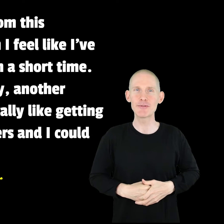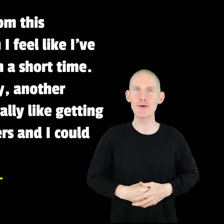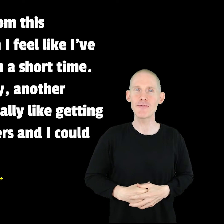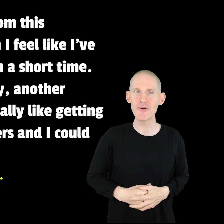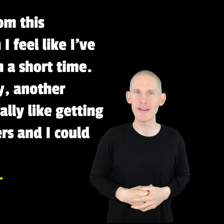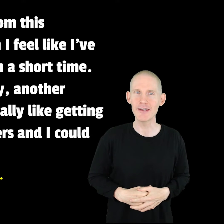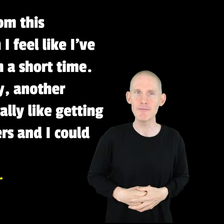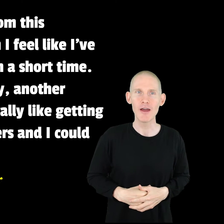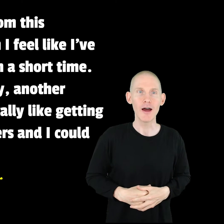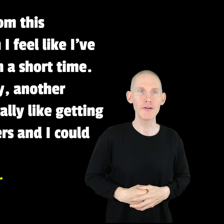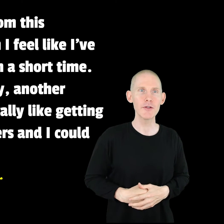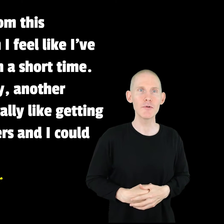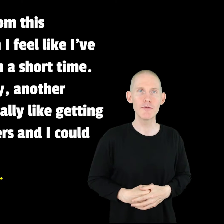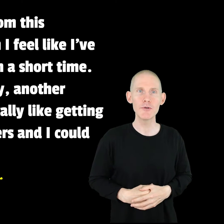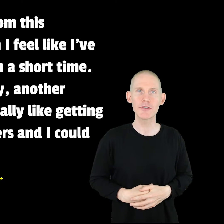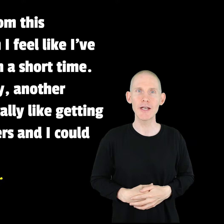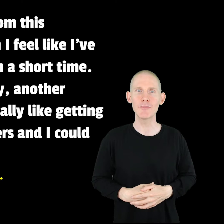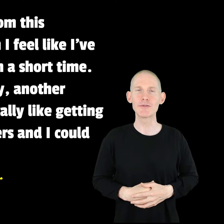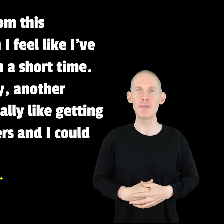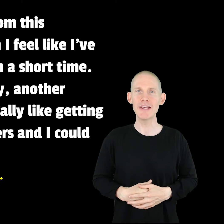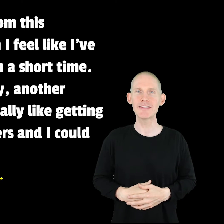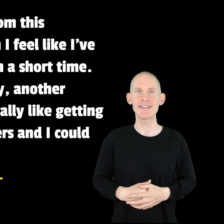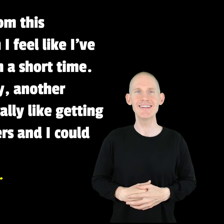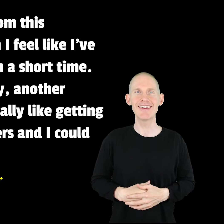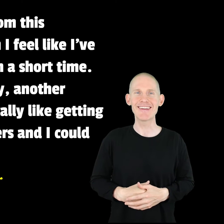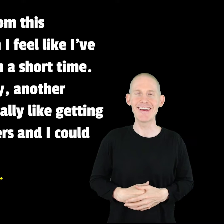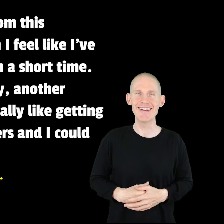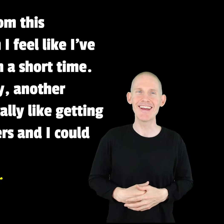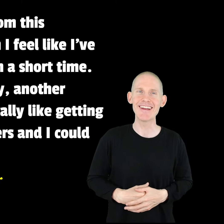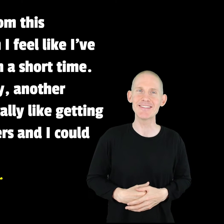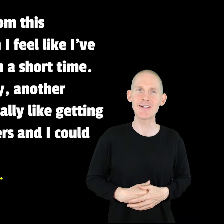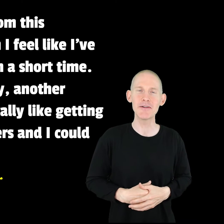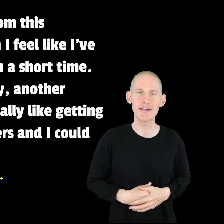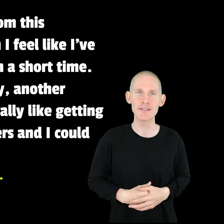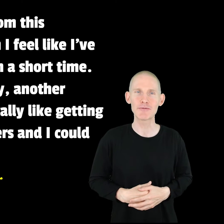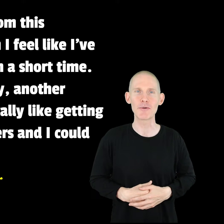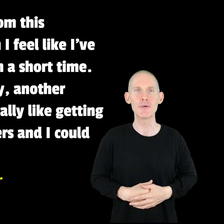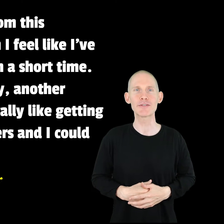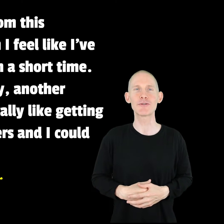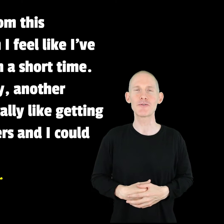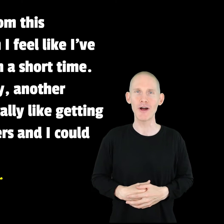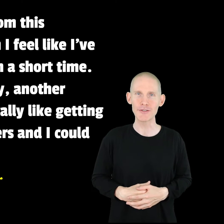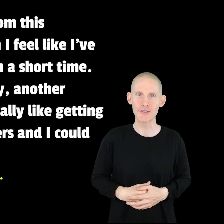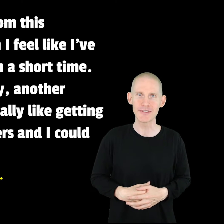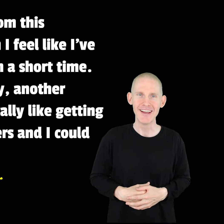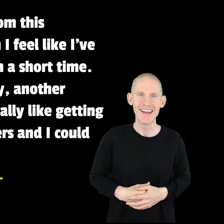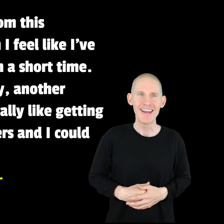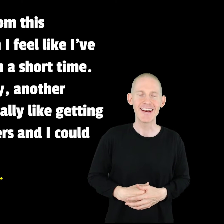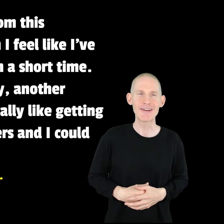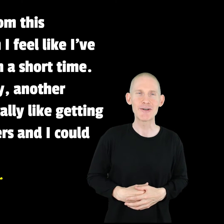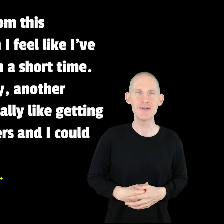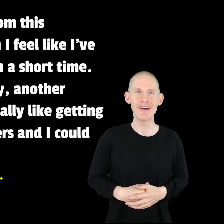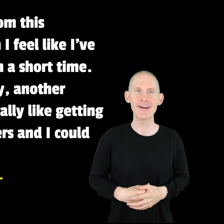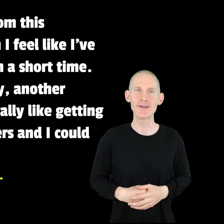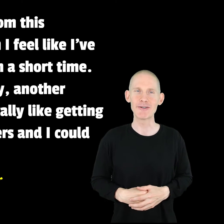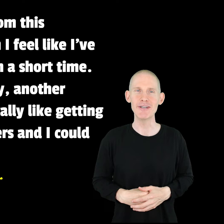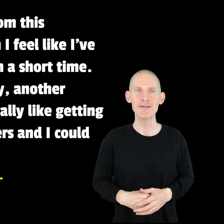so friendly. Another reviewer said it was basically like getting ASL lessons from Mr. Rogers, and I could not agree